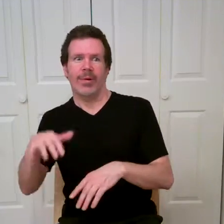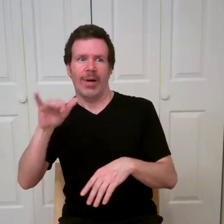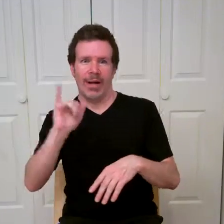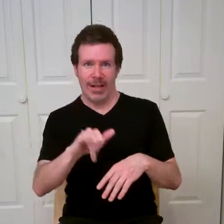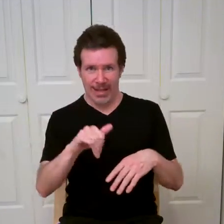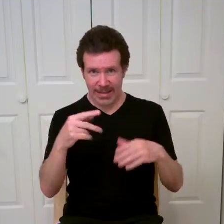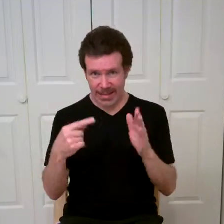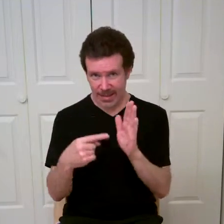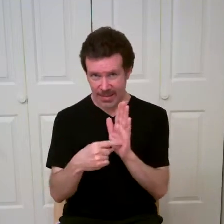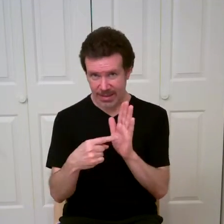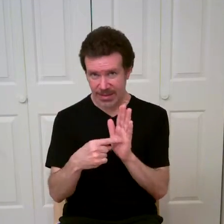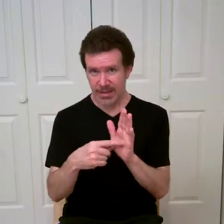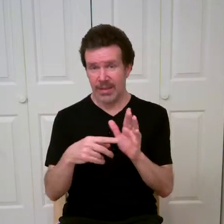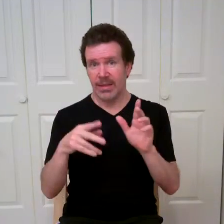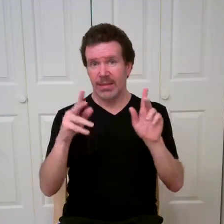technology.